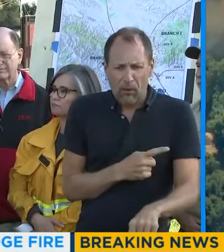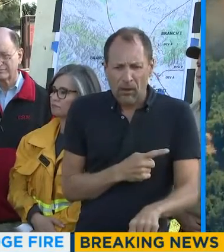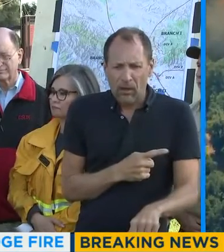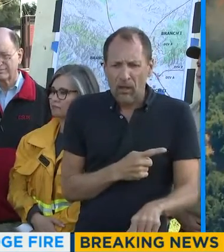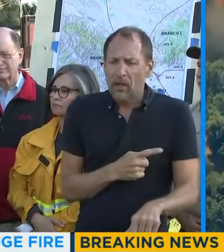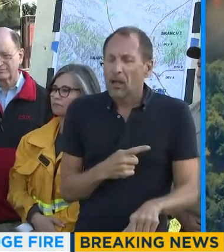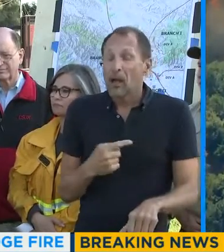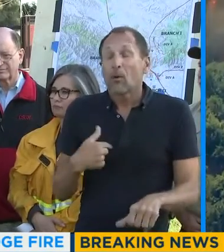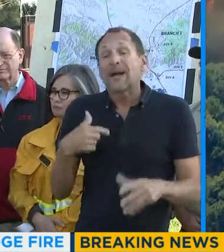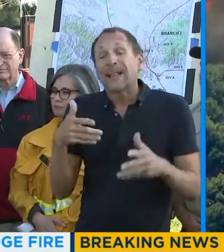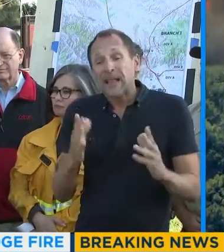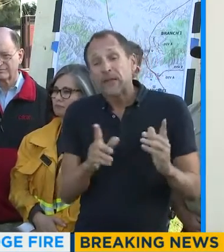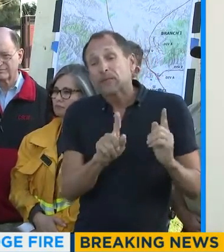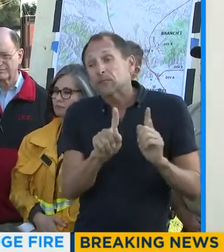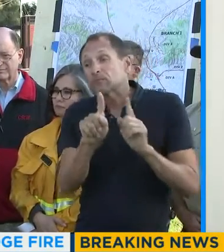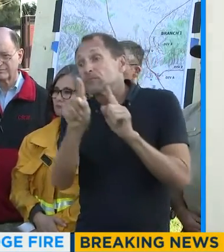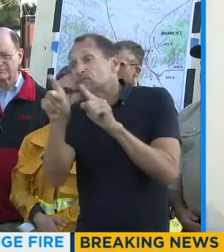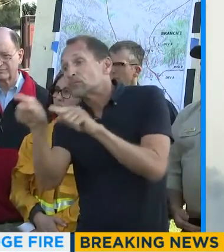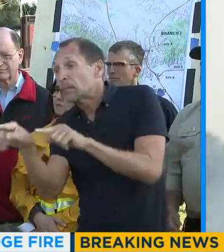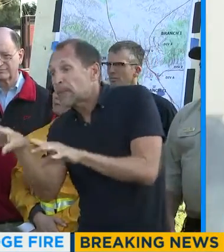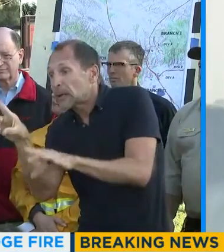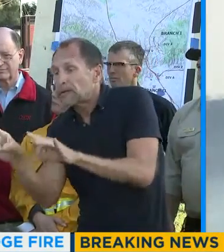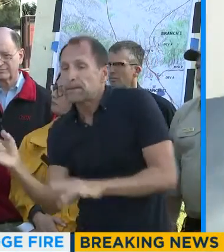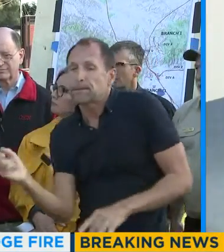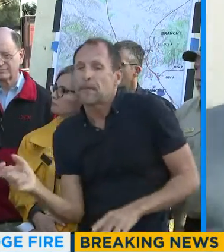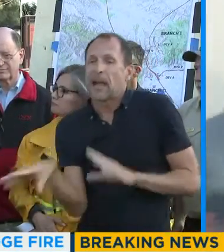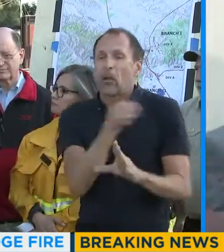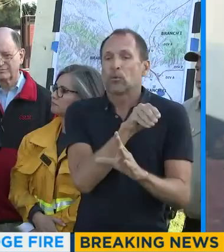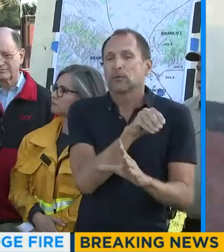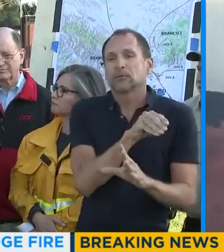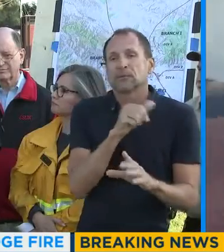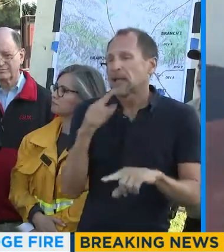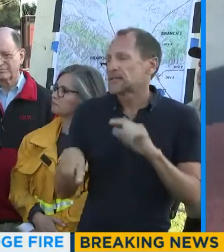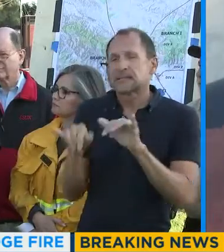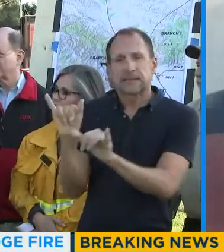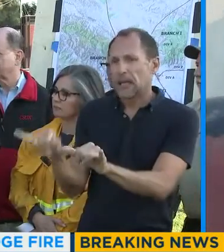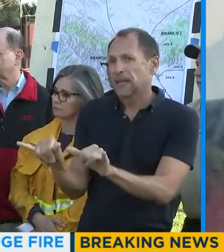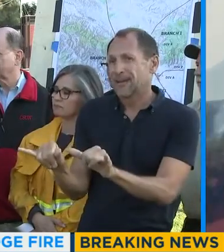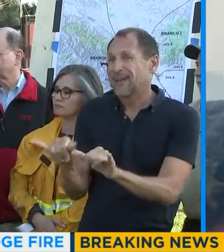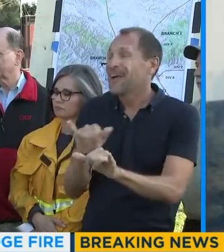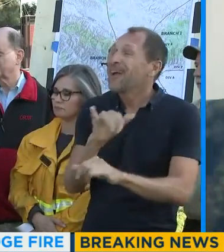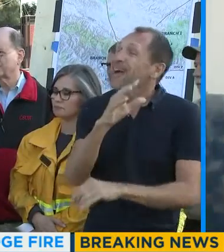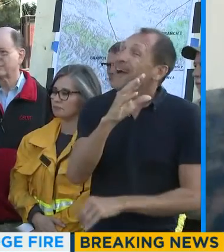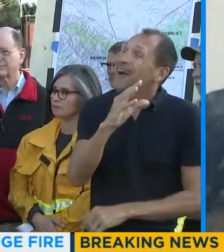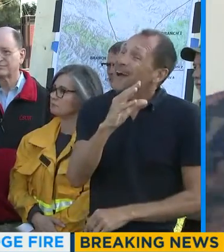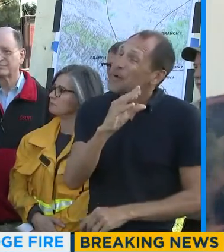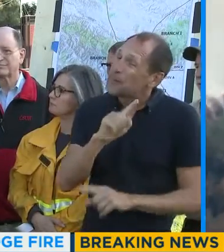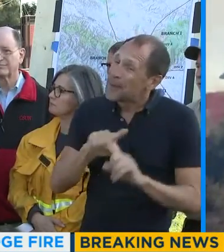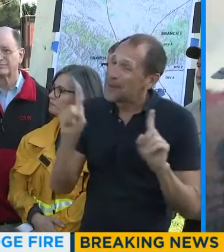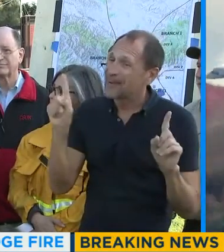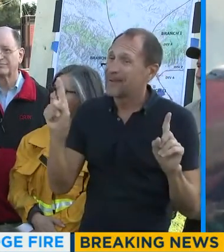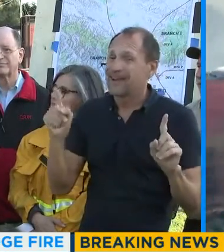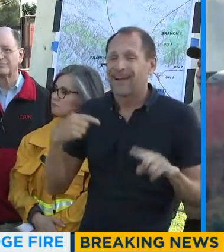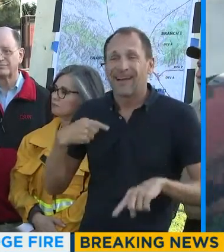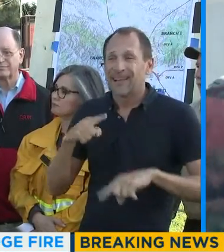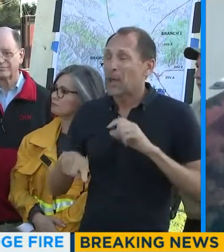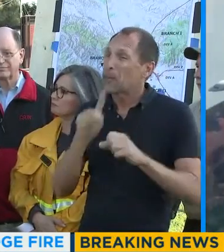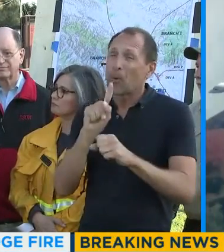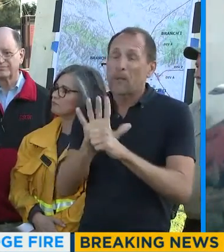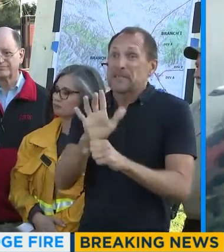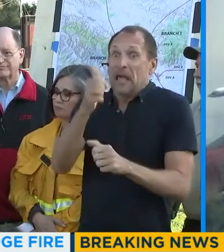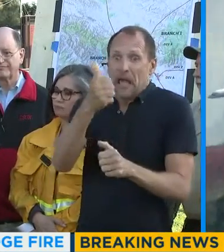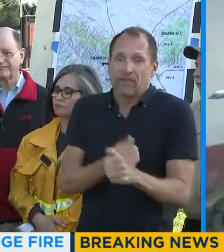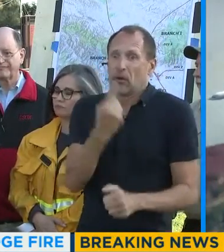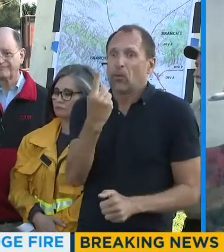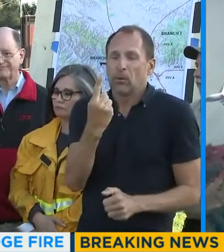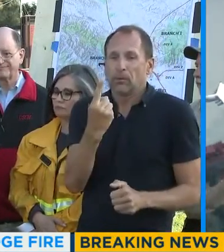these closed areas. Secondly, I cannot assure you that every resident in every part of the closed area will have access. There are still,